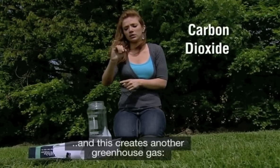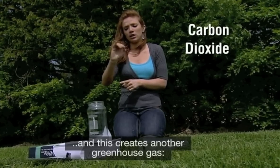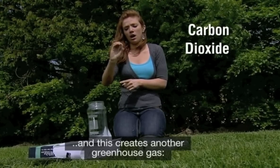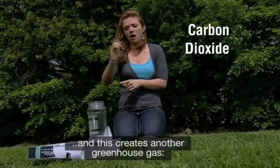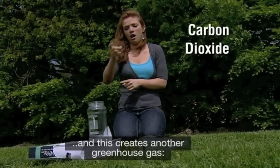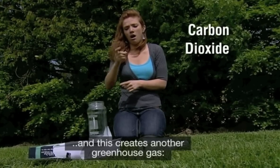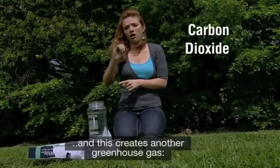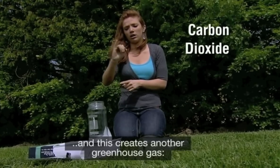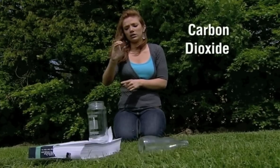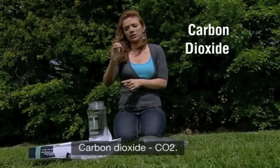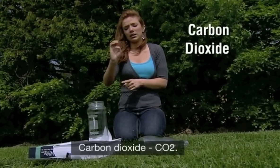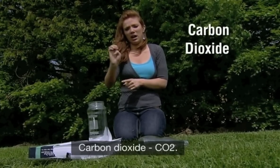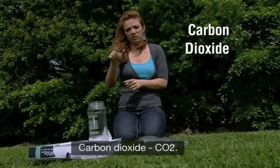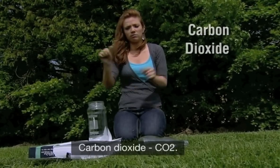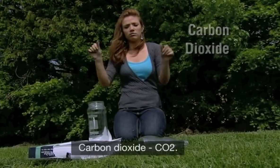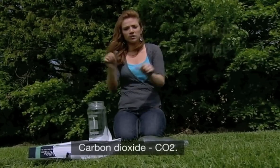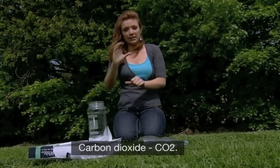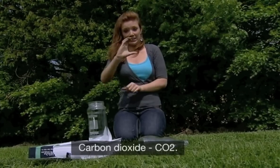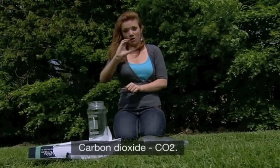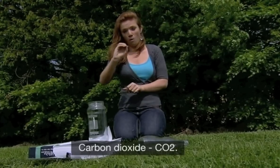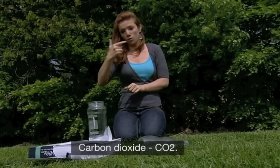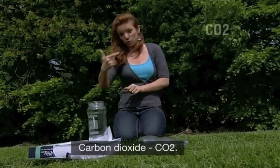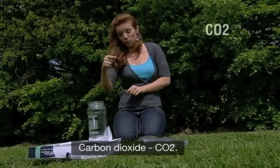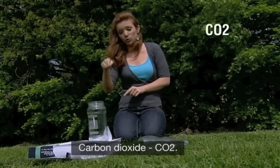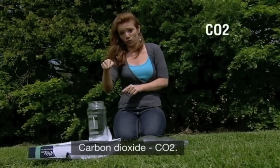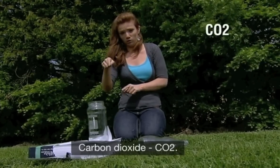gas, carbon dioxide, CO2,